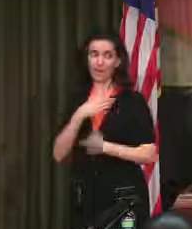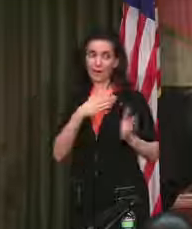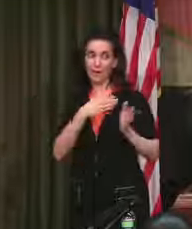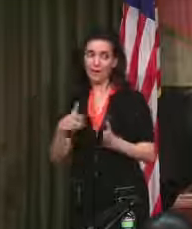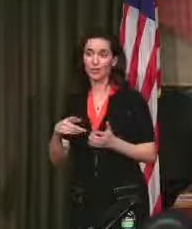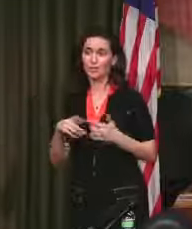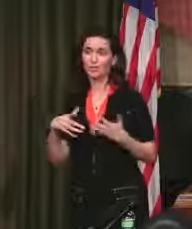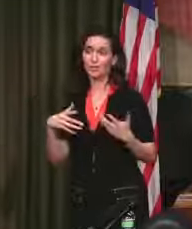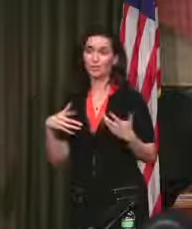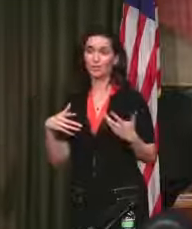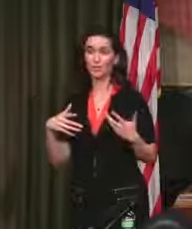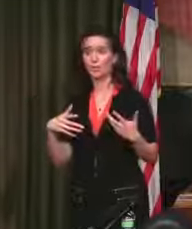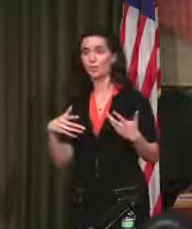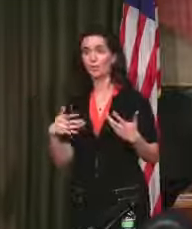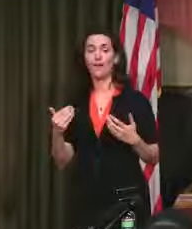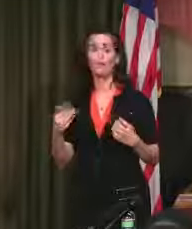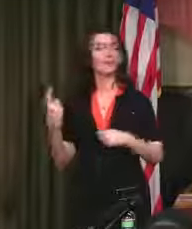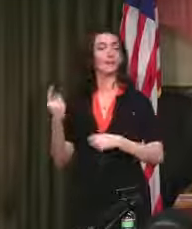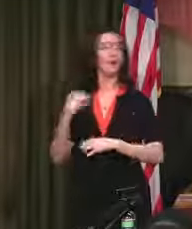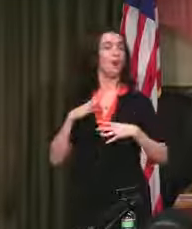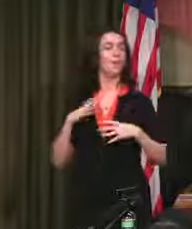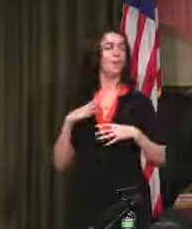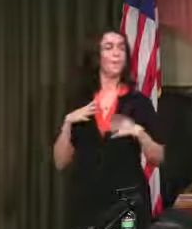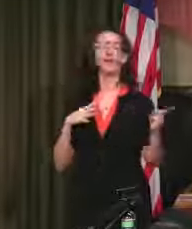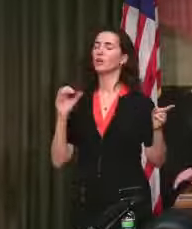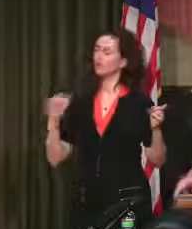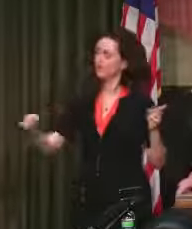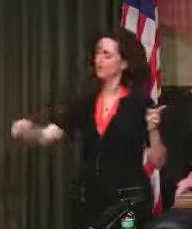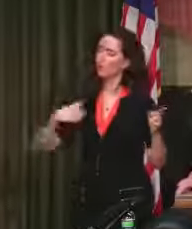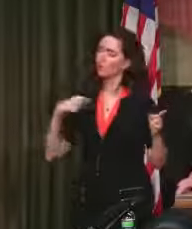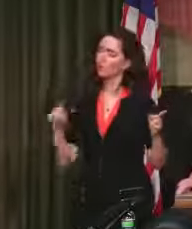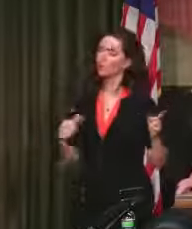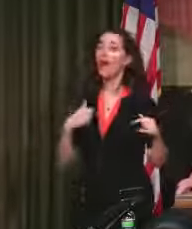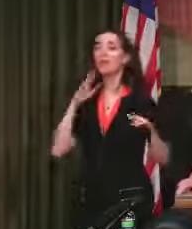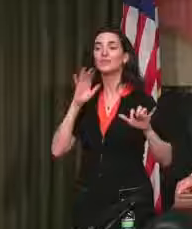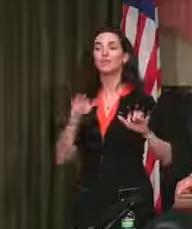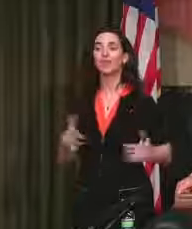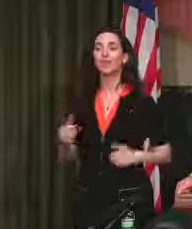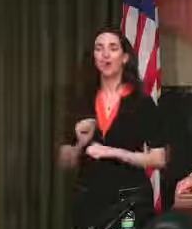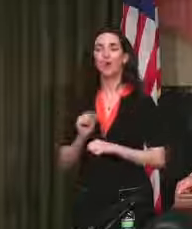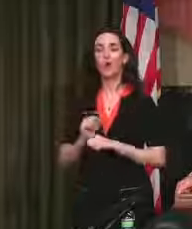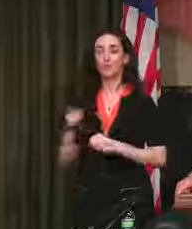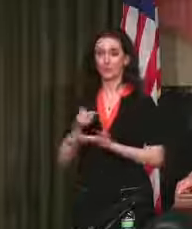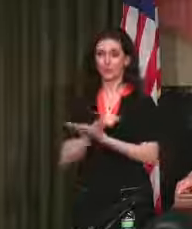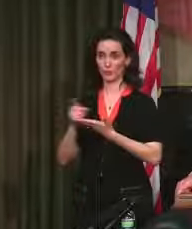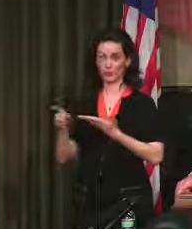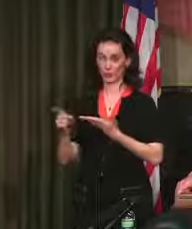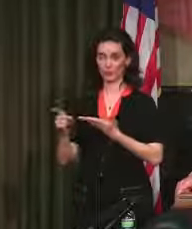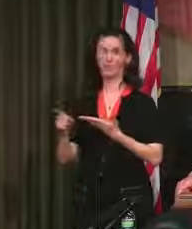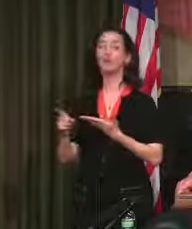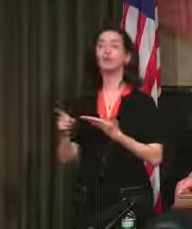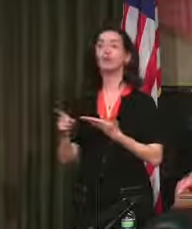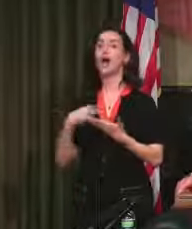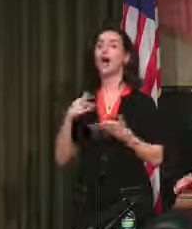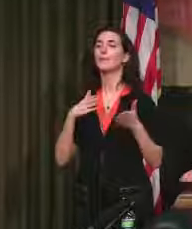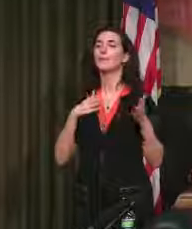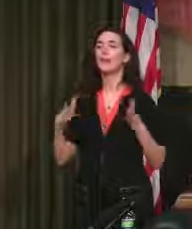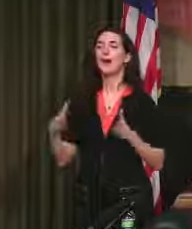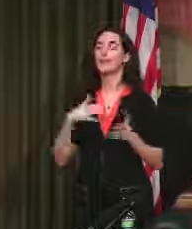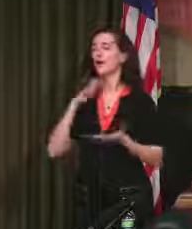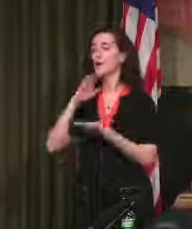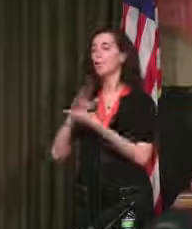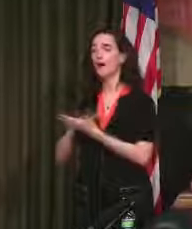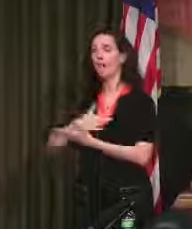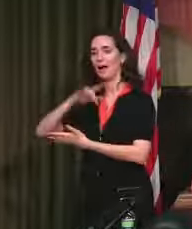just take a few. I do. Look, I'm going to be here at work all of this week. I plan to take my wife